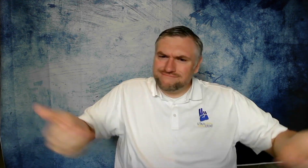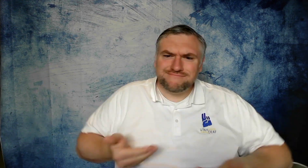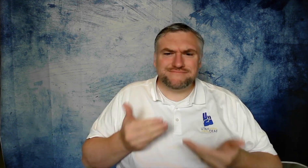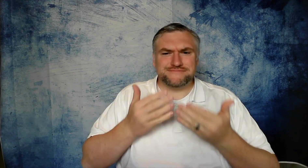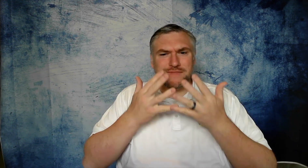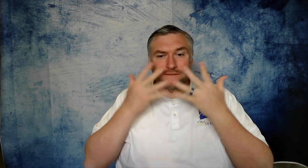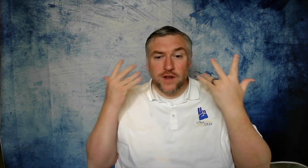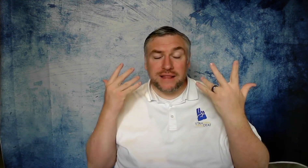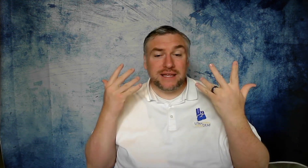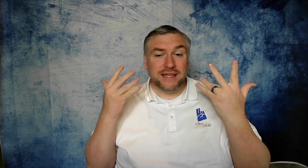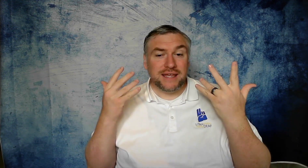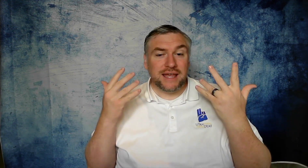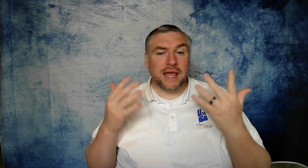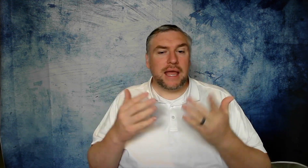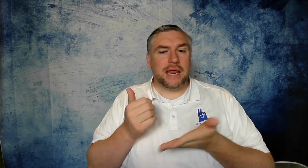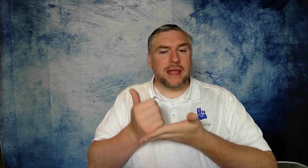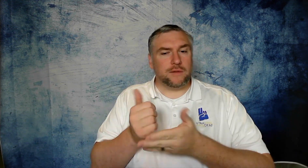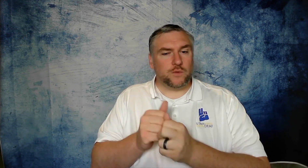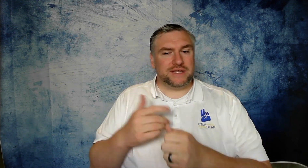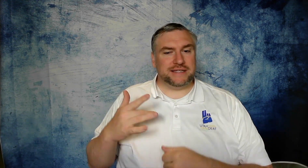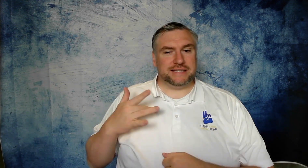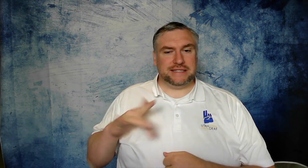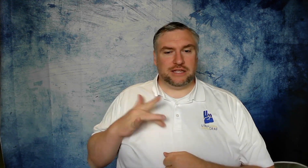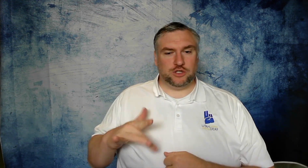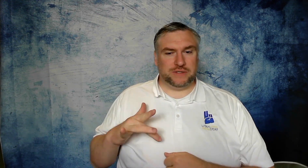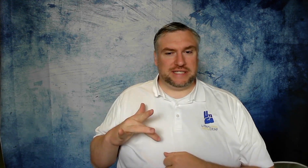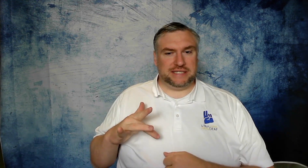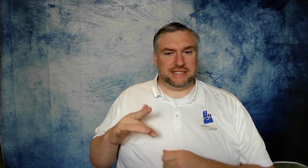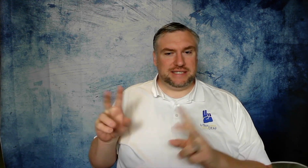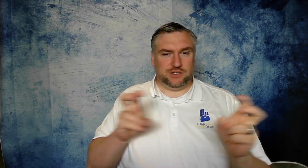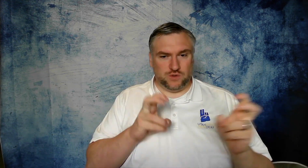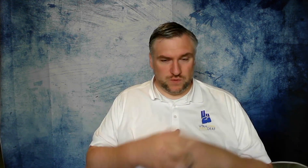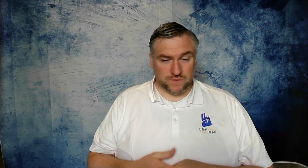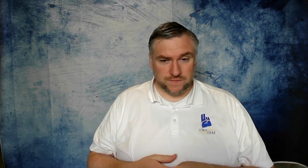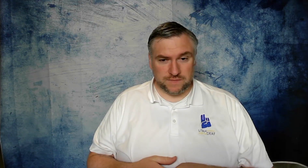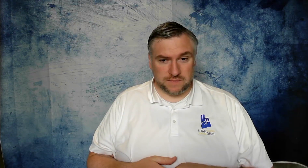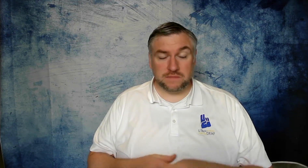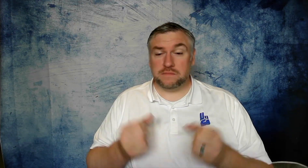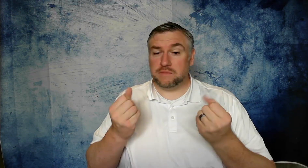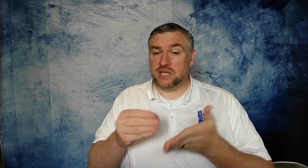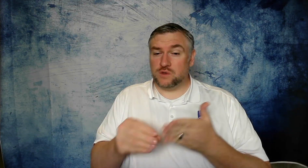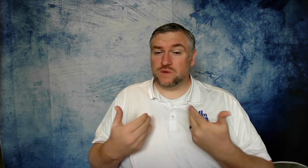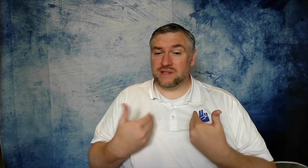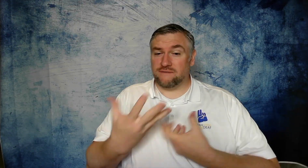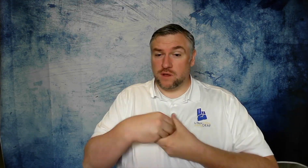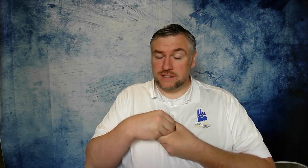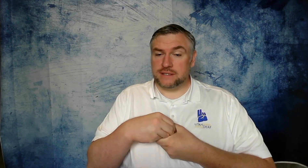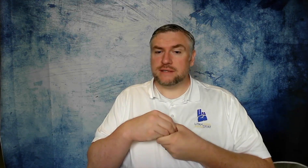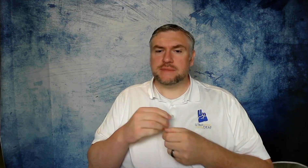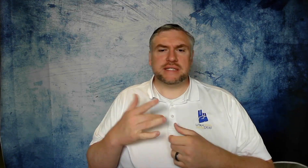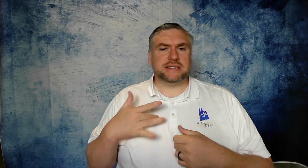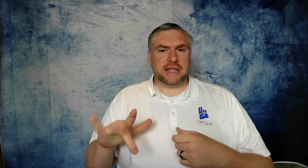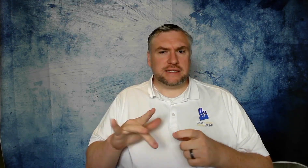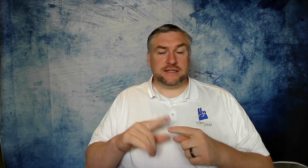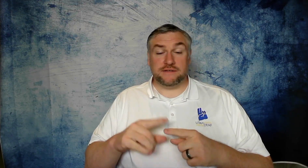Your classroom, we want to be welcoming and friendly to all students, especially those who have sensory issues.